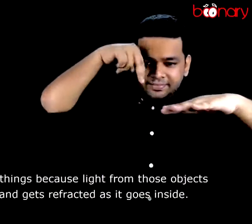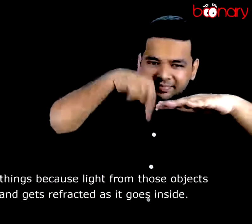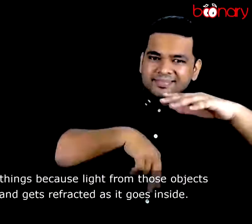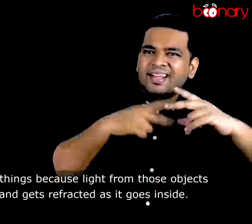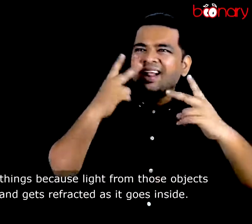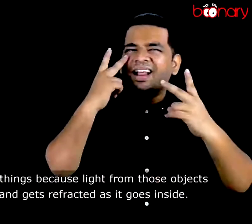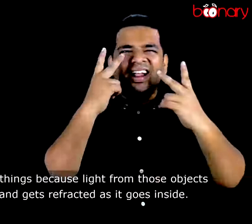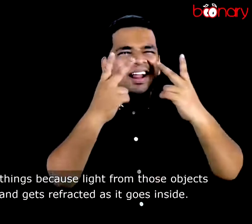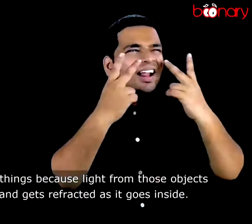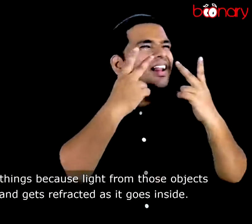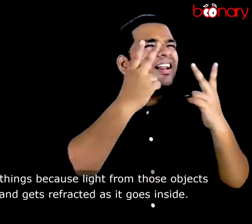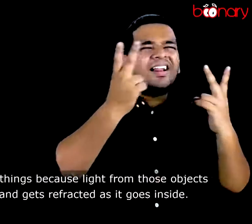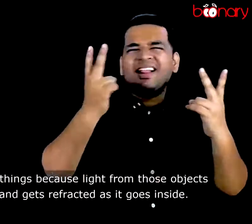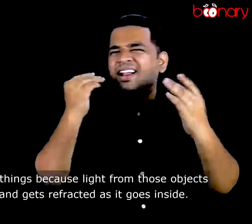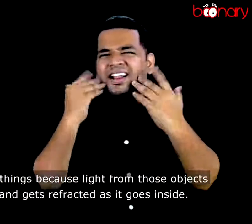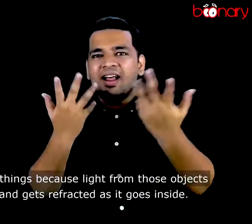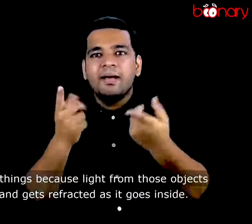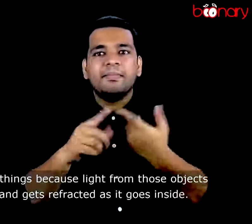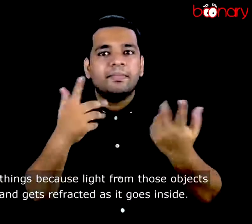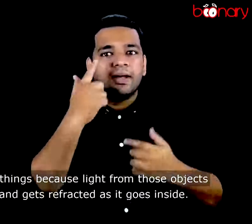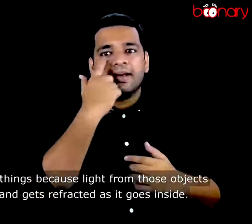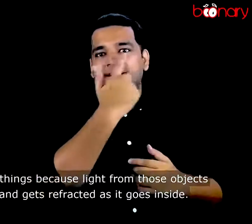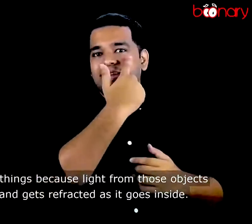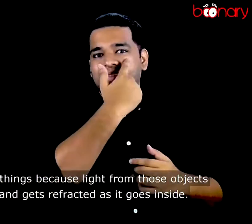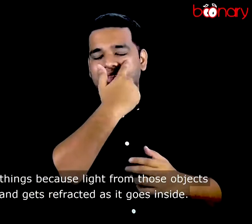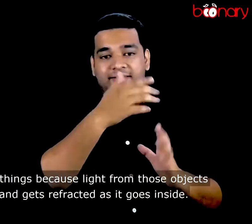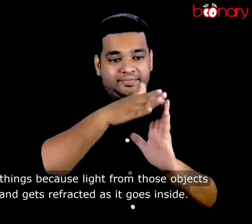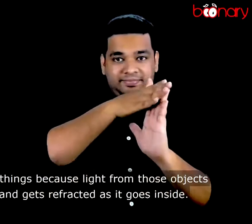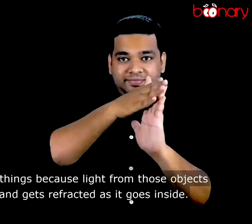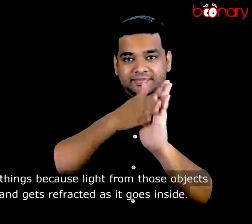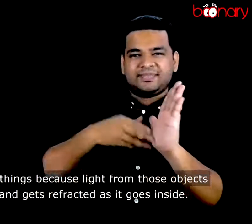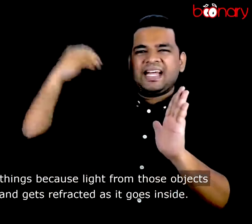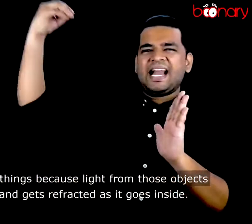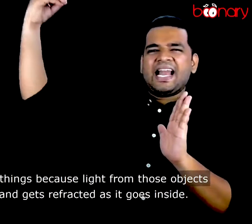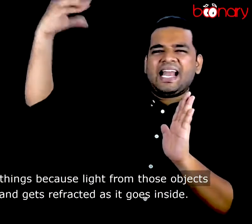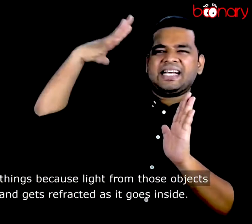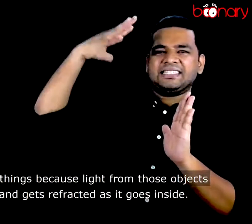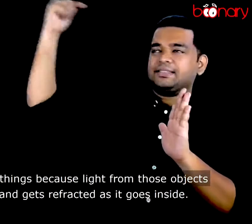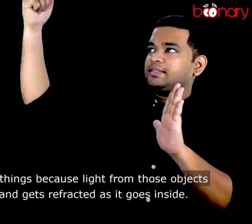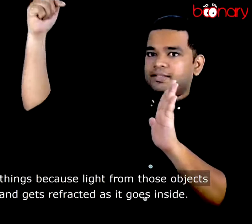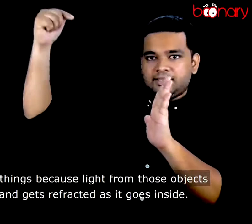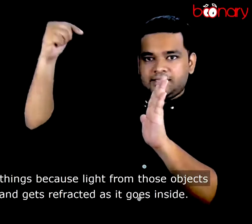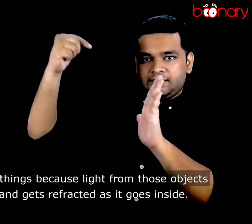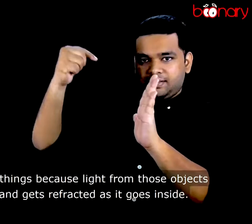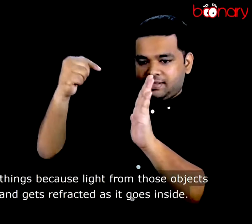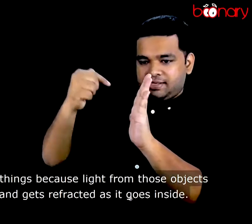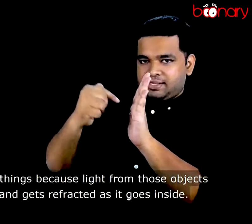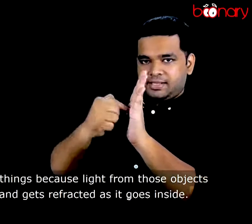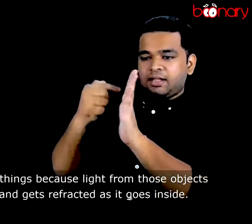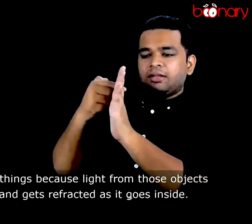see things because light from those objects falls on our eye and gets refracted as